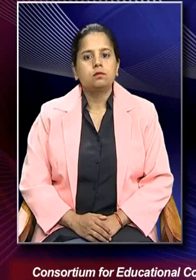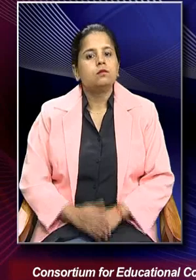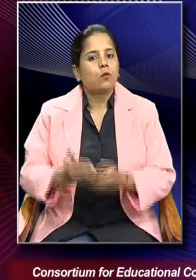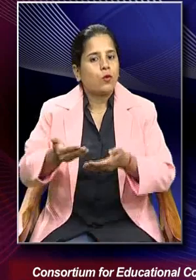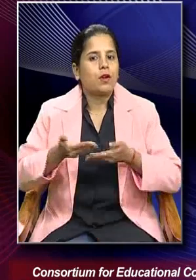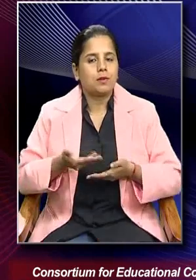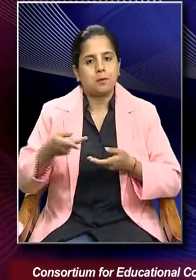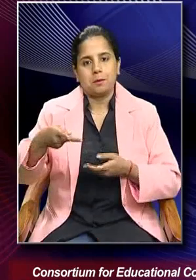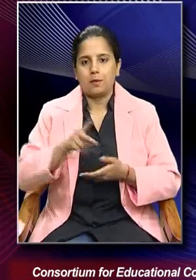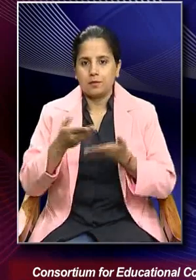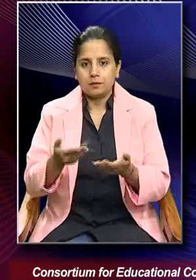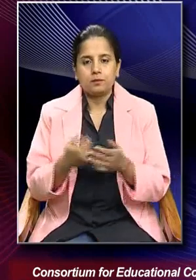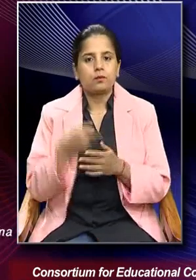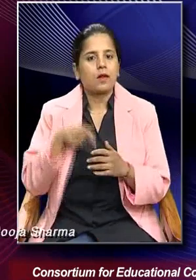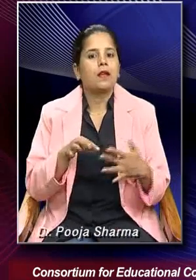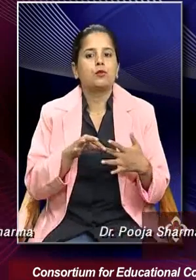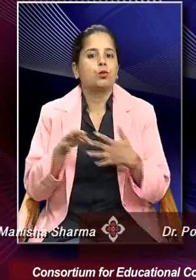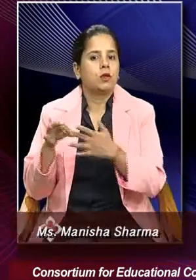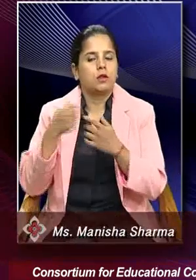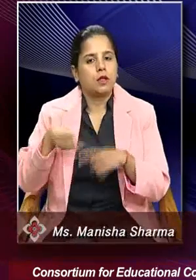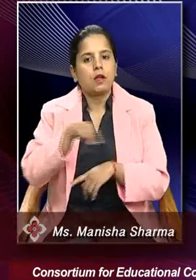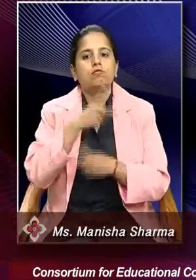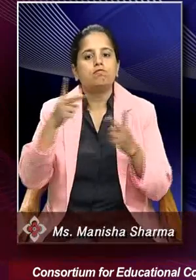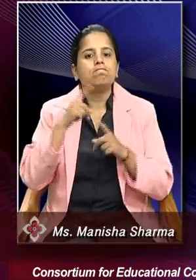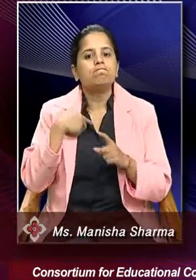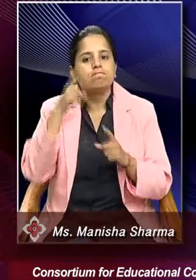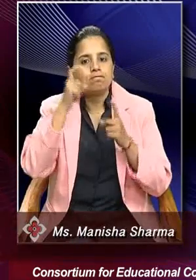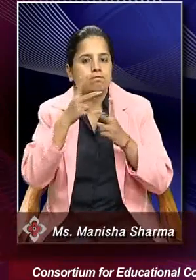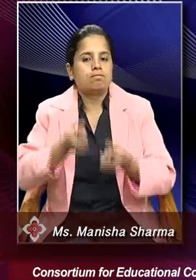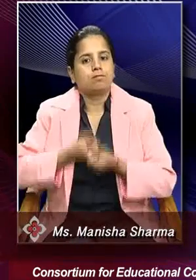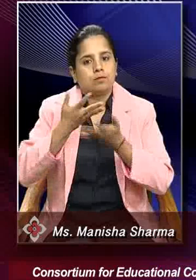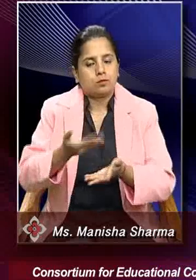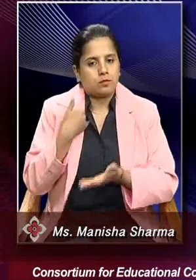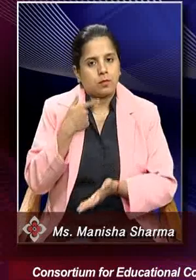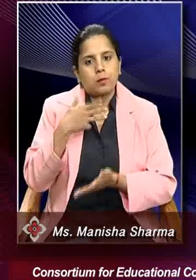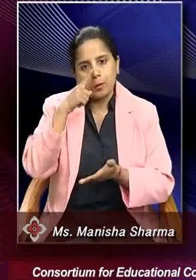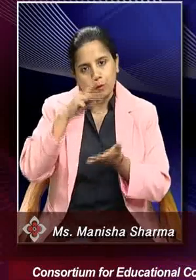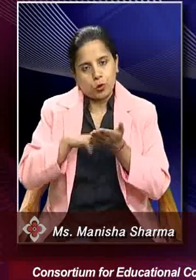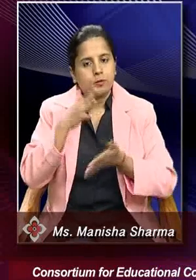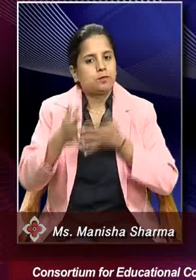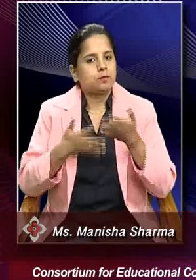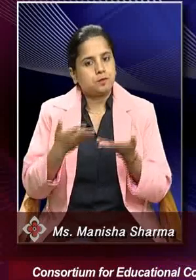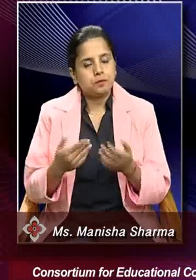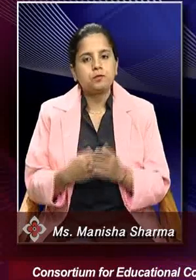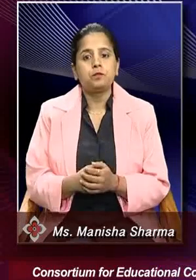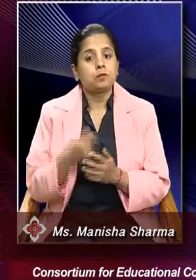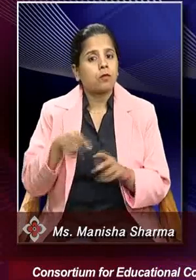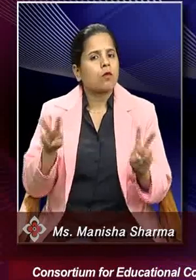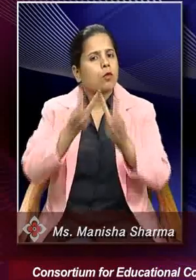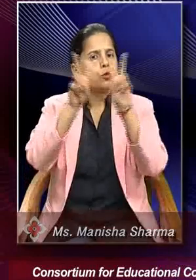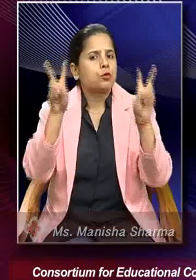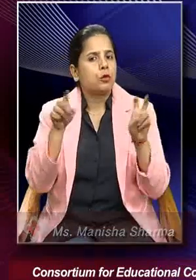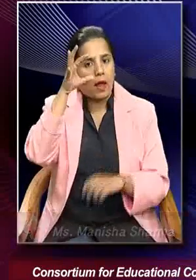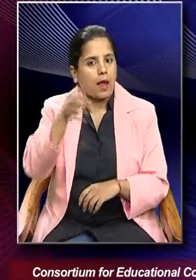Welcome back to our special session, Symbolic Expressions with Manisha Sharma. This topic